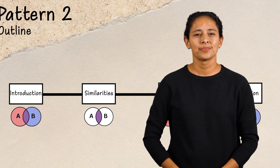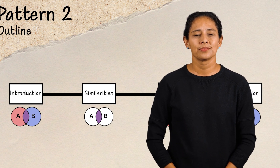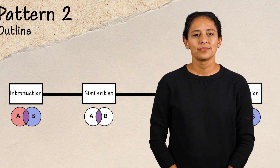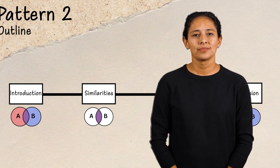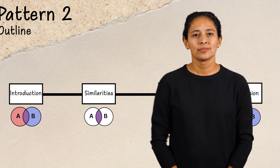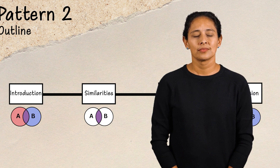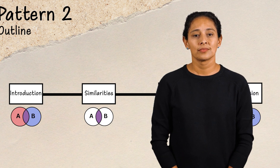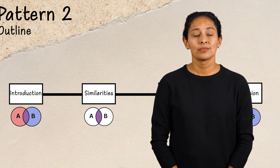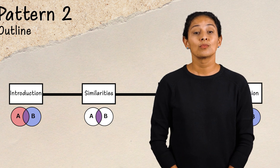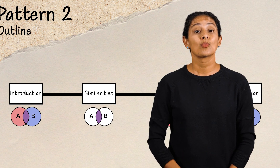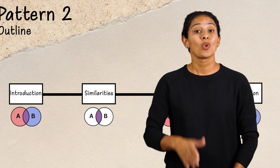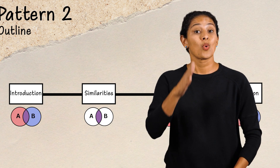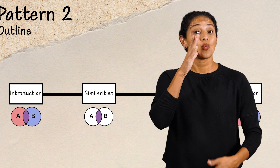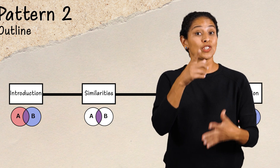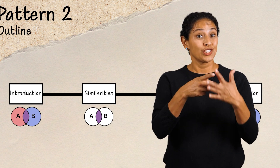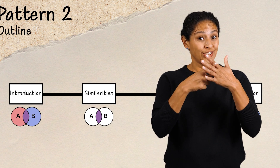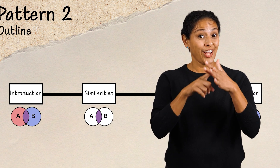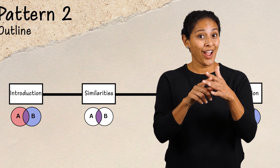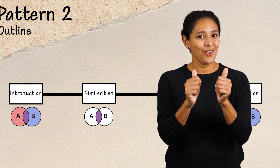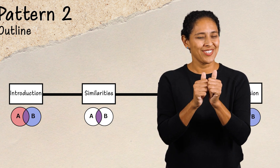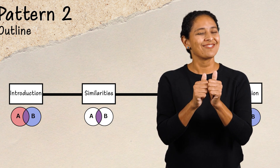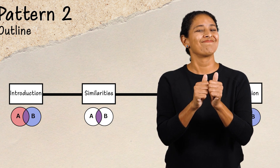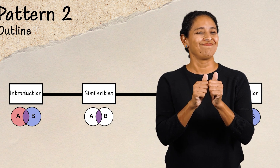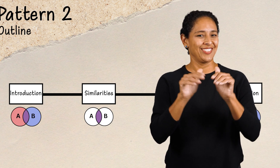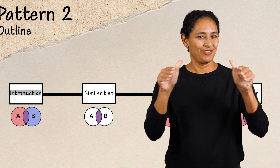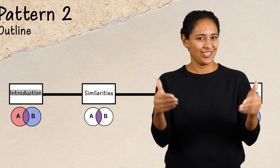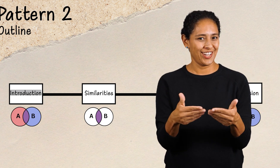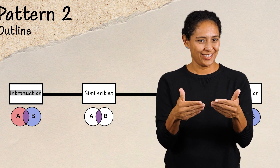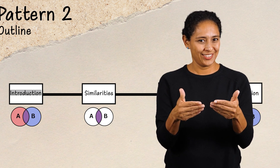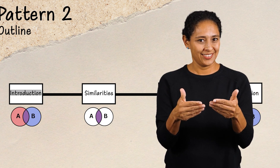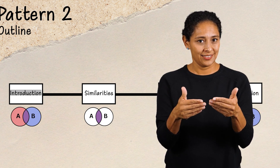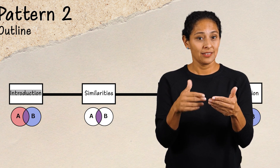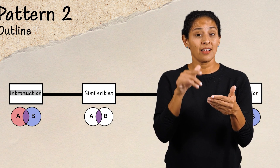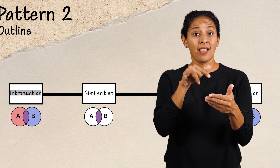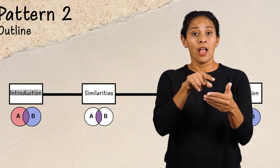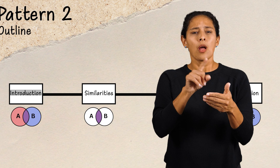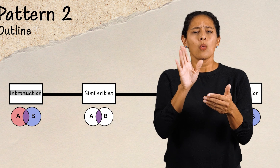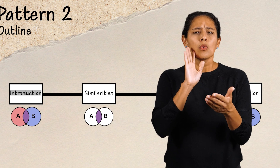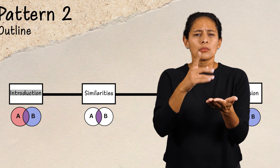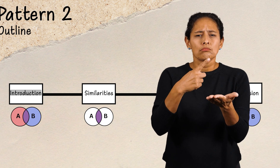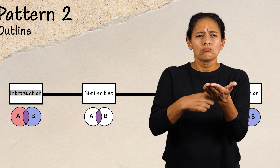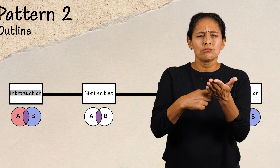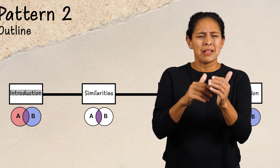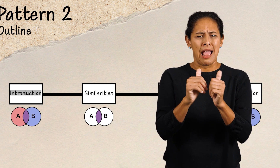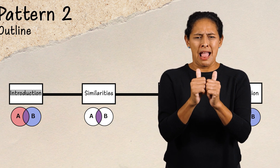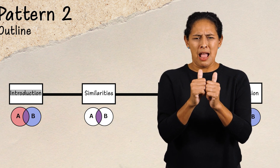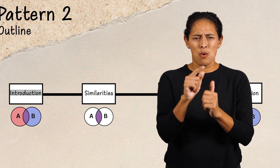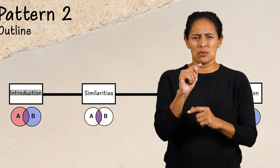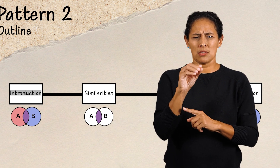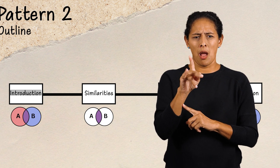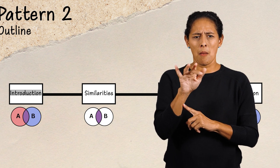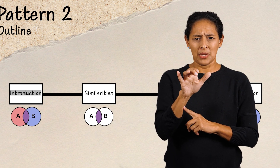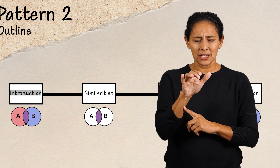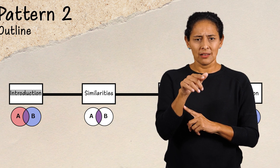We would start with our introduction, where we would talk about how our topic